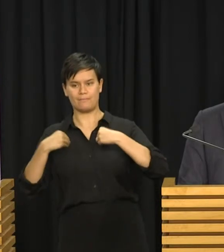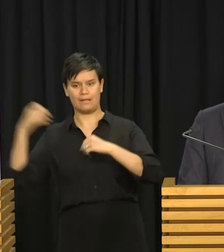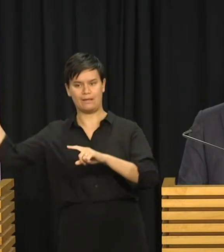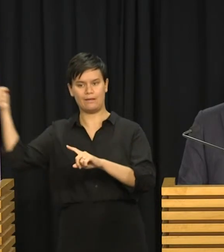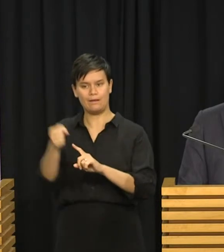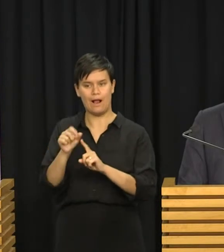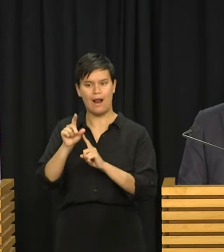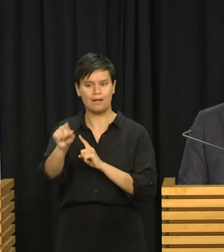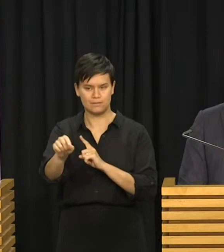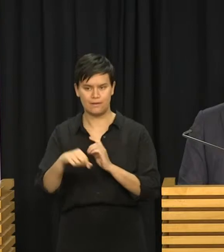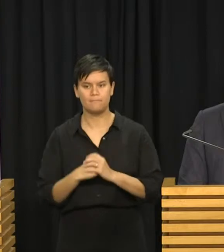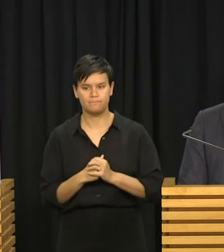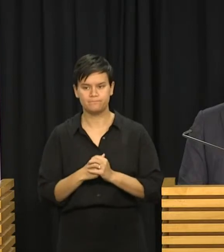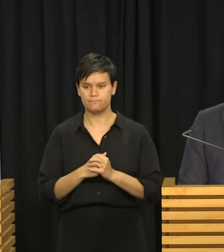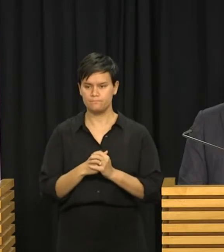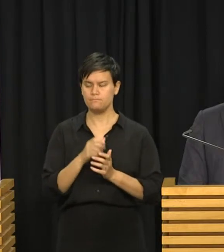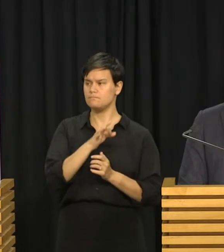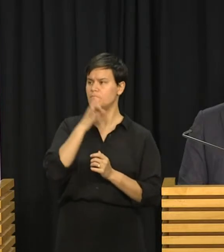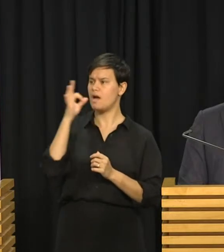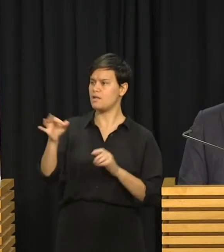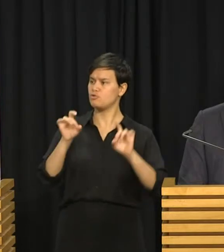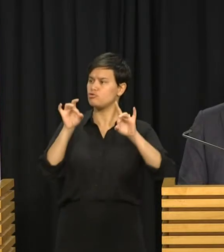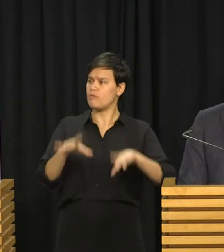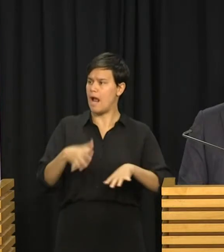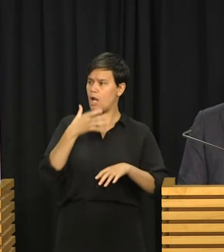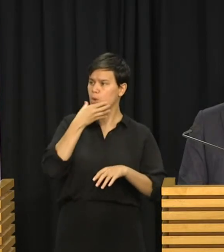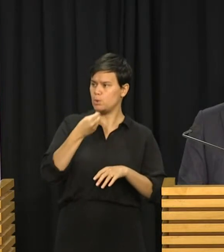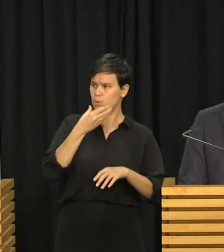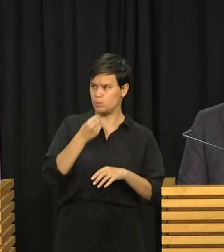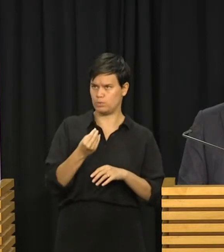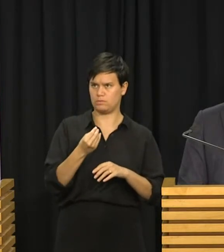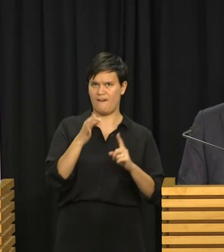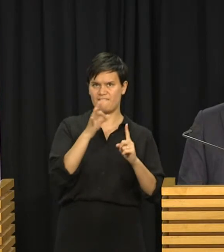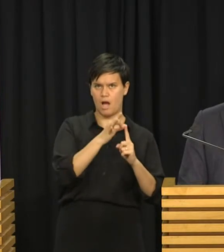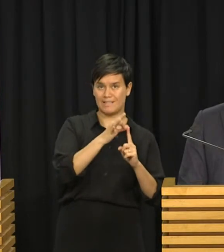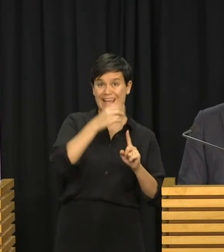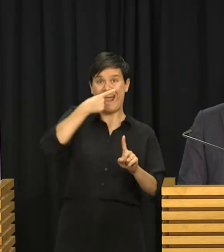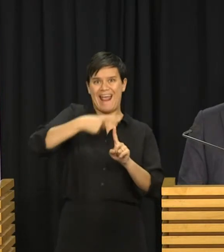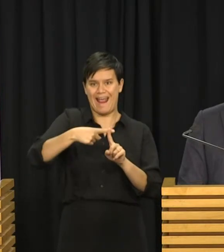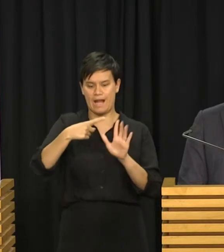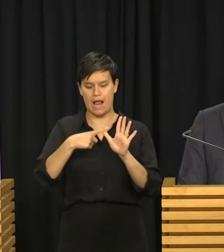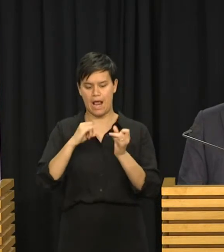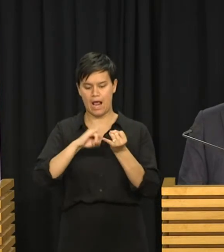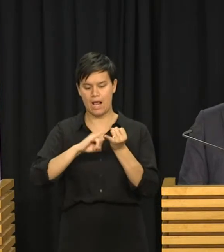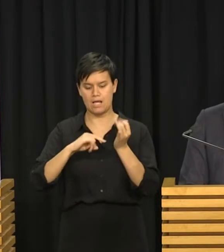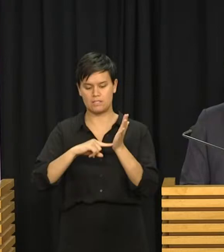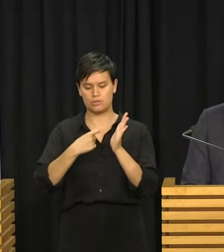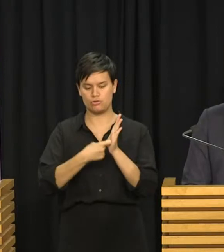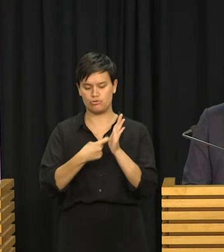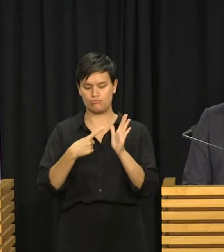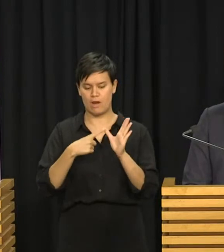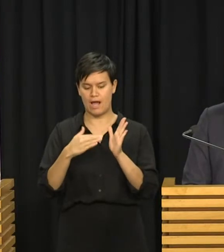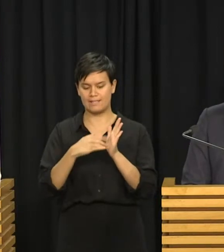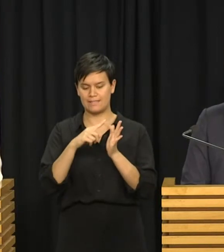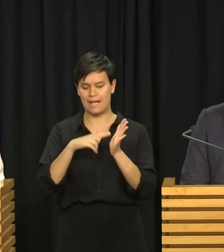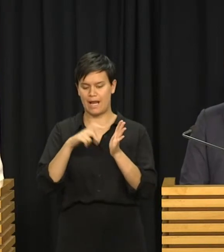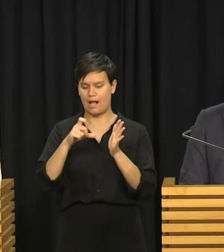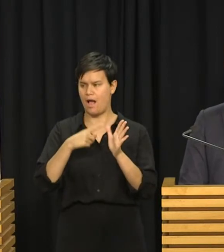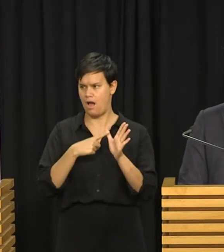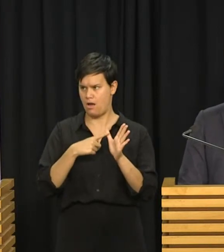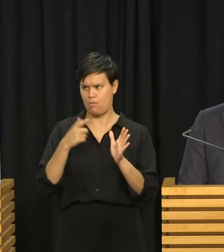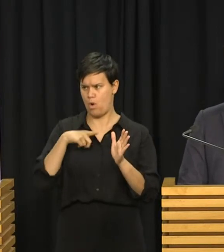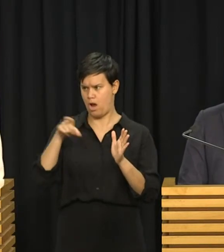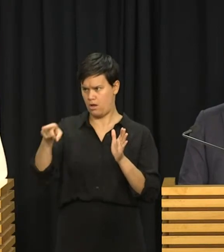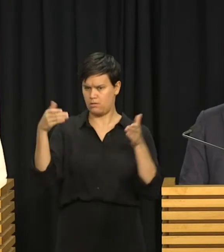well. Australia is using AstraZeneca and Pfizer. Why are we only opting for Pfizer? Well, keeping in mind, I'll give the Minister a chance to respond to this as well,